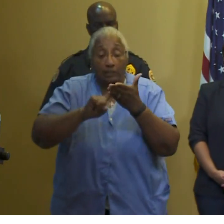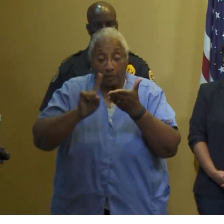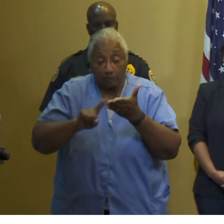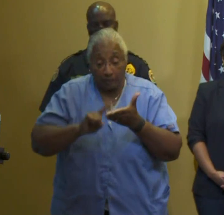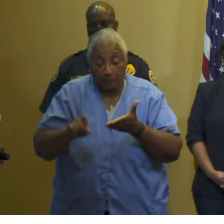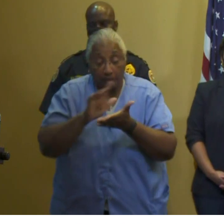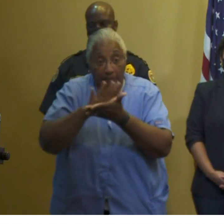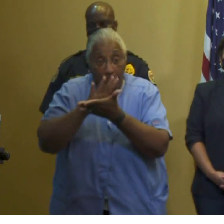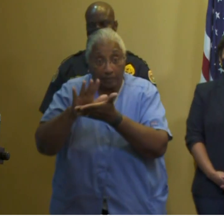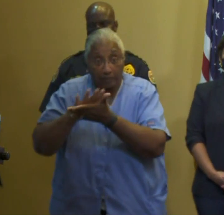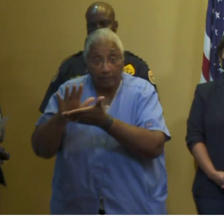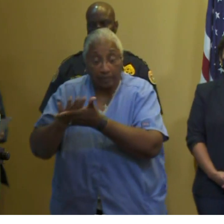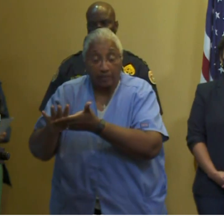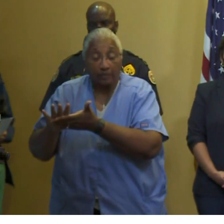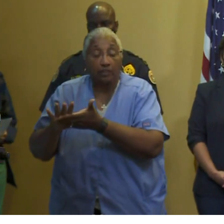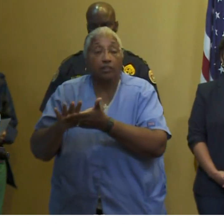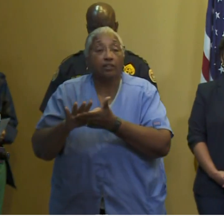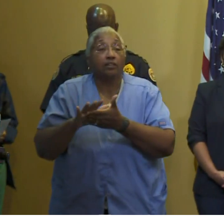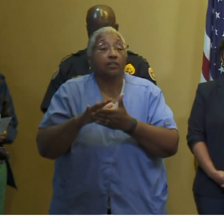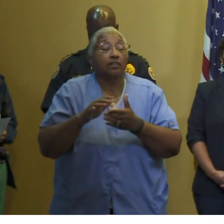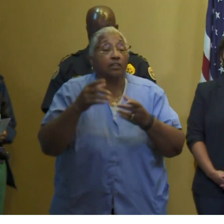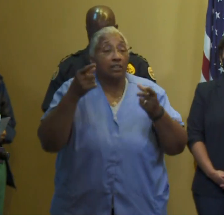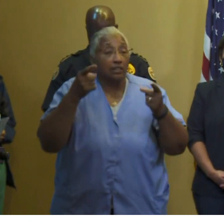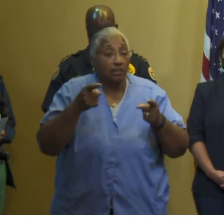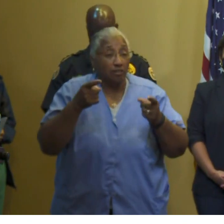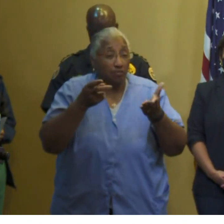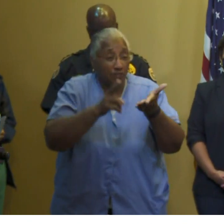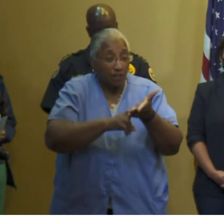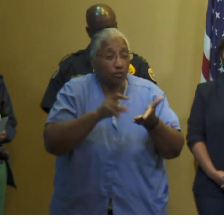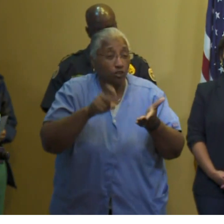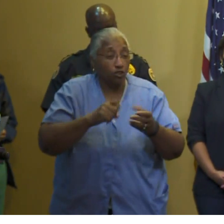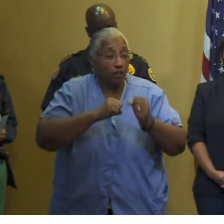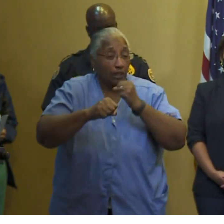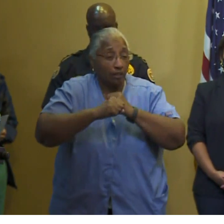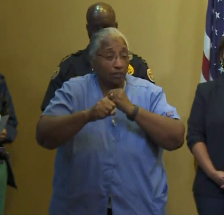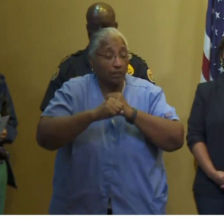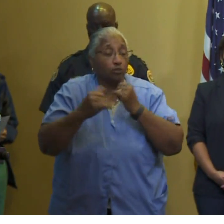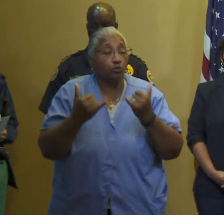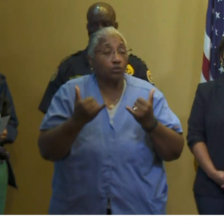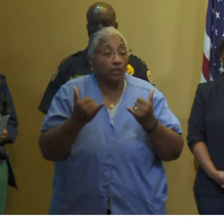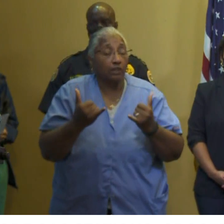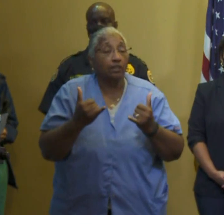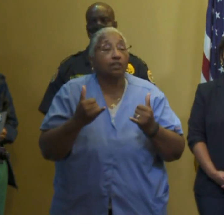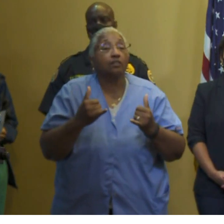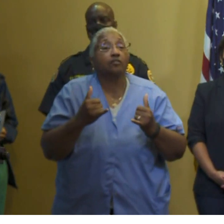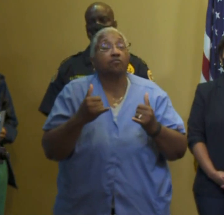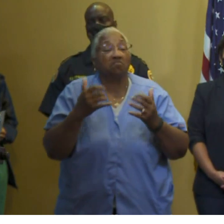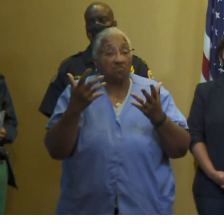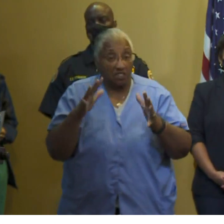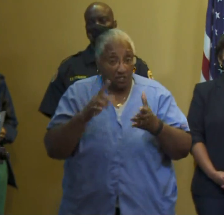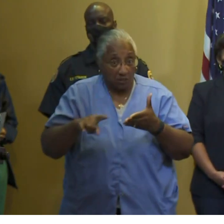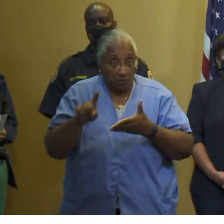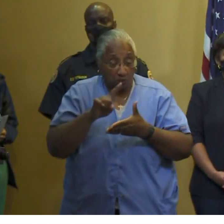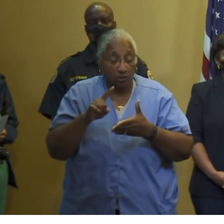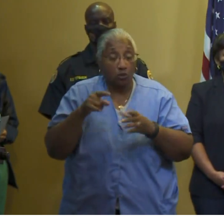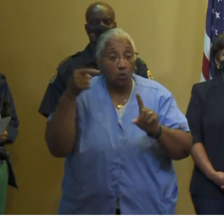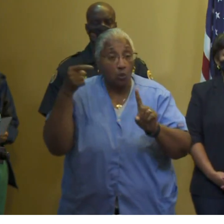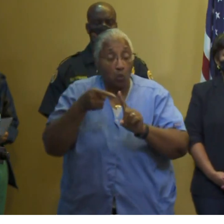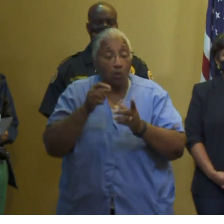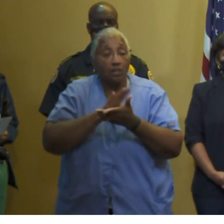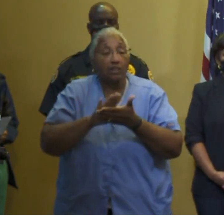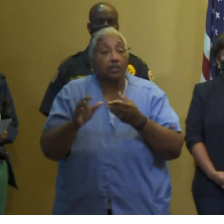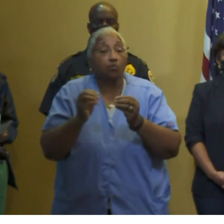cleaning contract should be advertised today and in place later this week. The goal of that program is to clean more